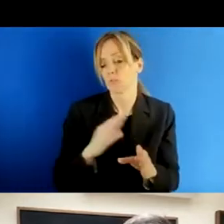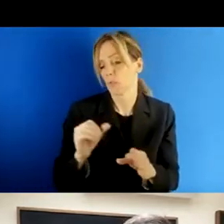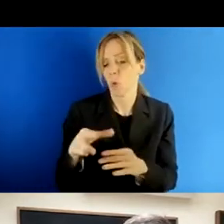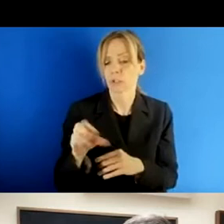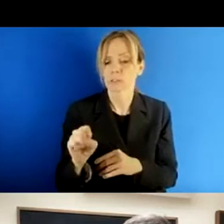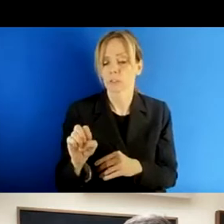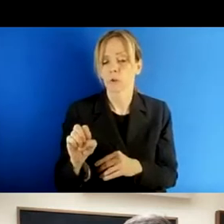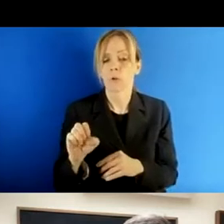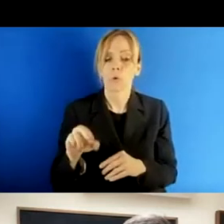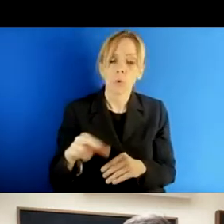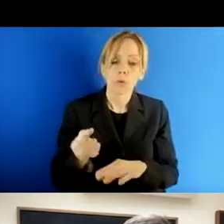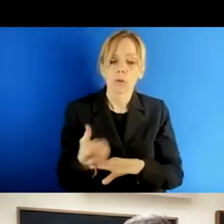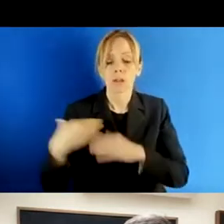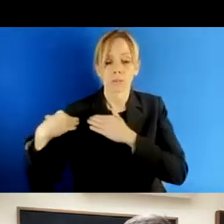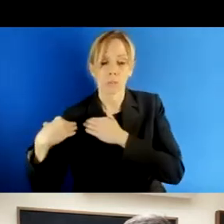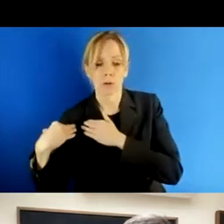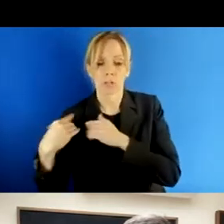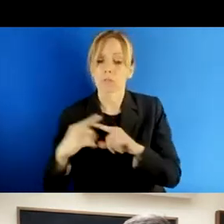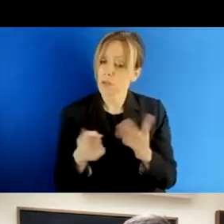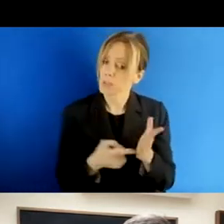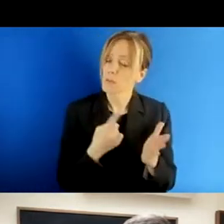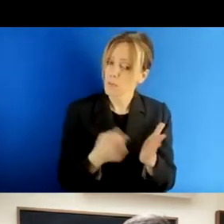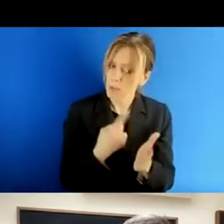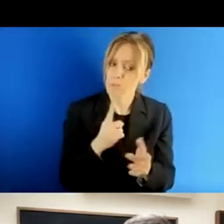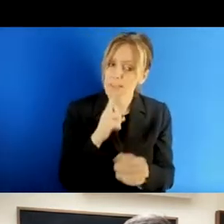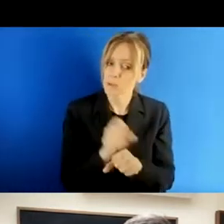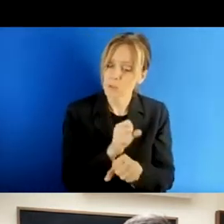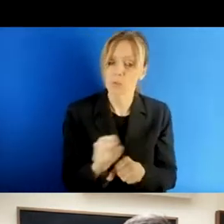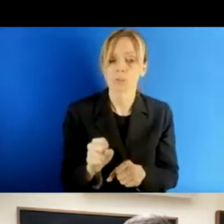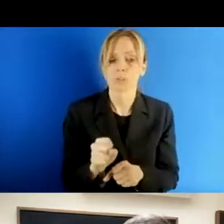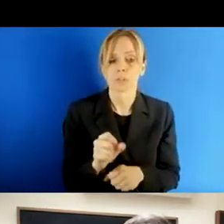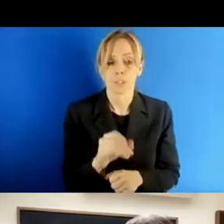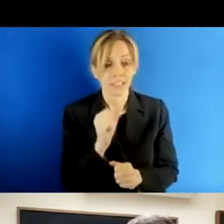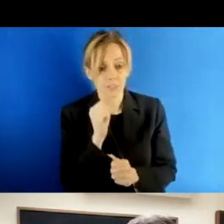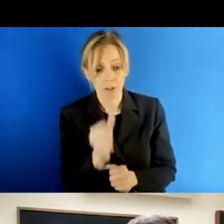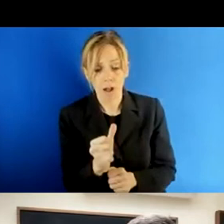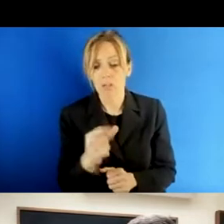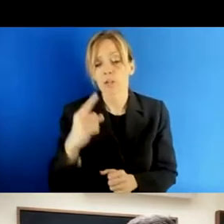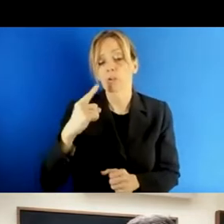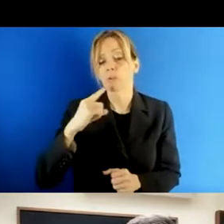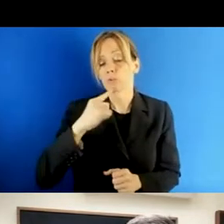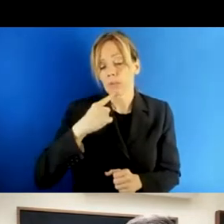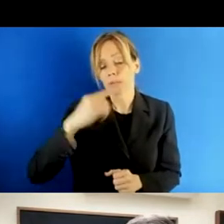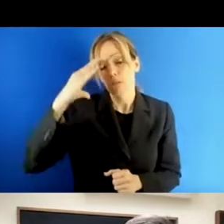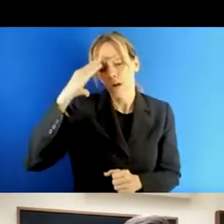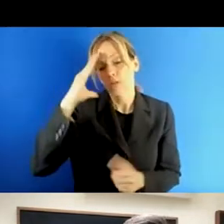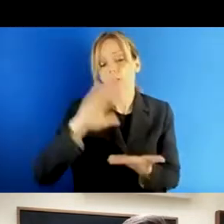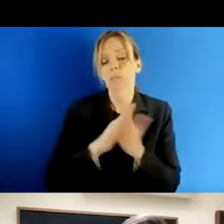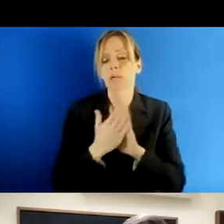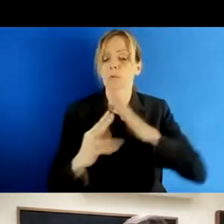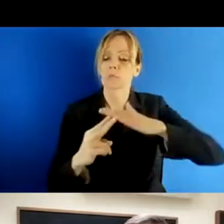do. But if they don't, critical consciousness becomes the bridge that we can use to find out. Because of the